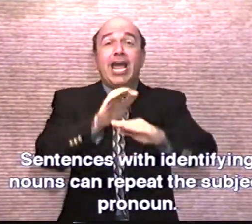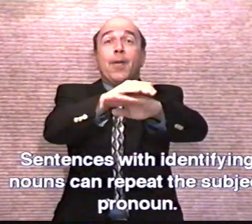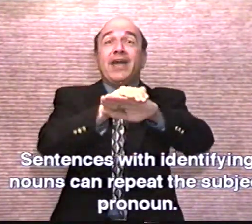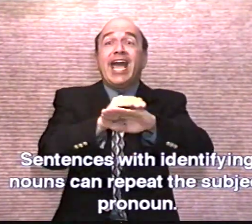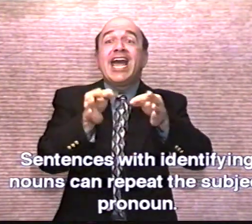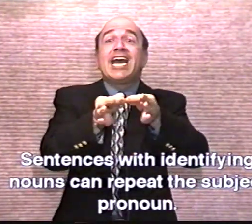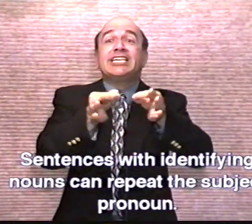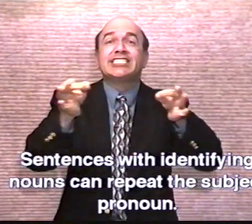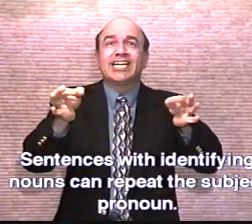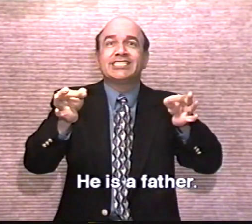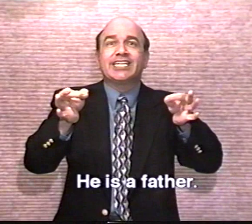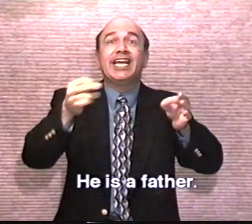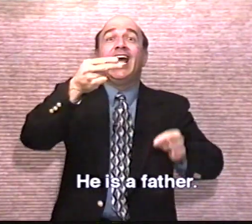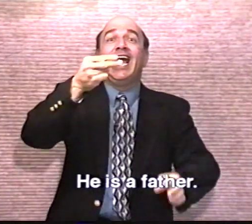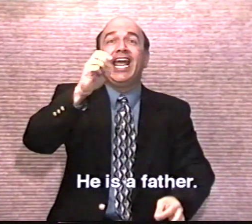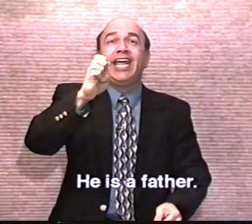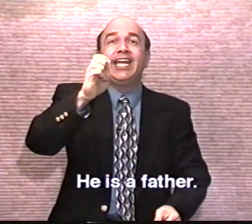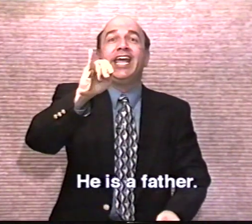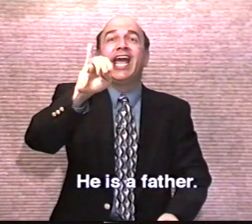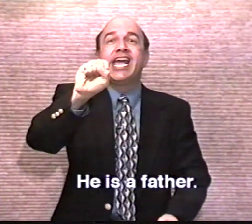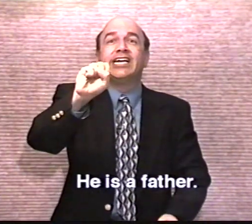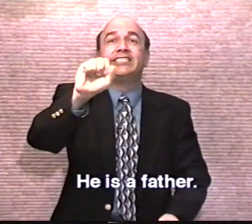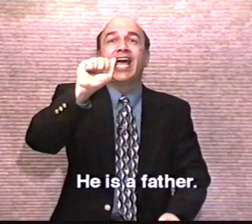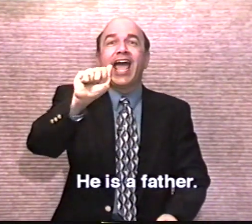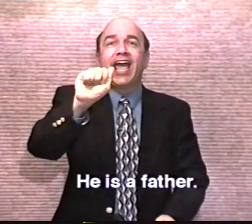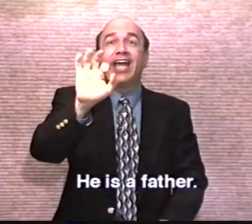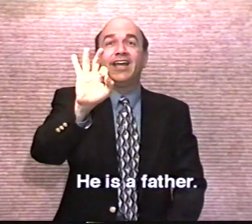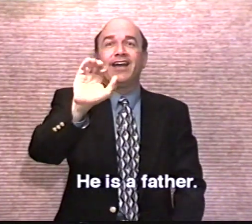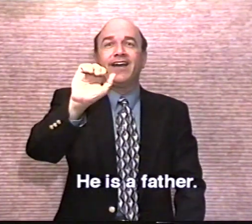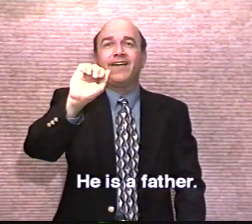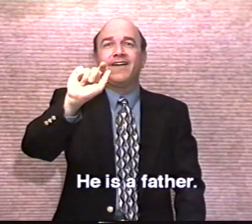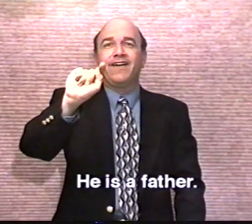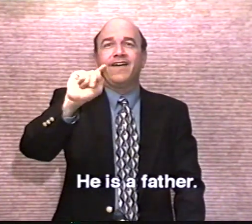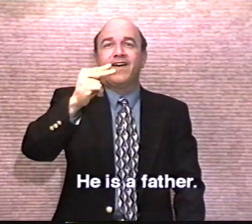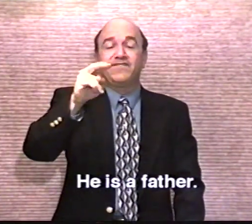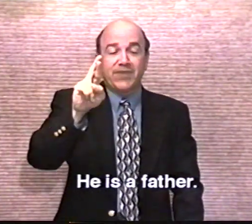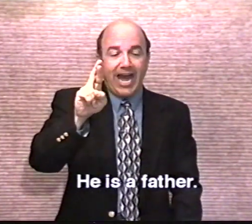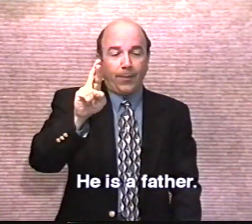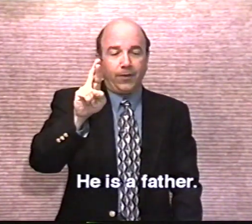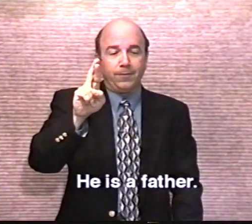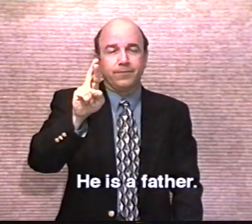In the English sentences, he is a father.